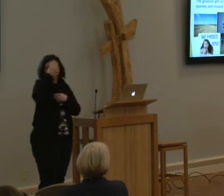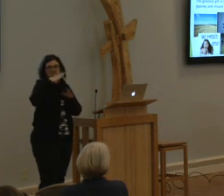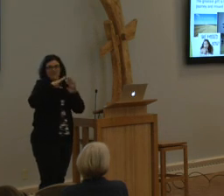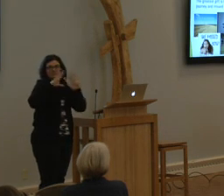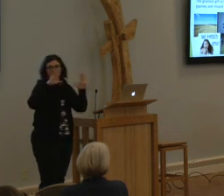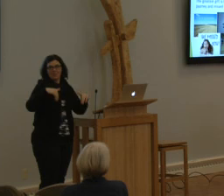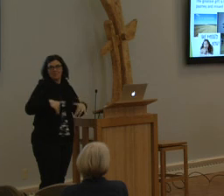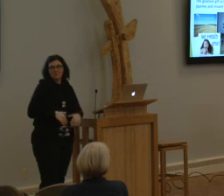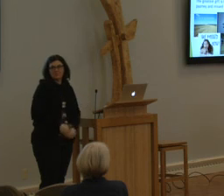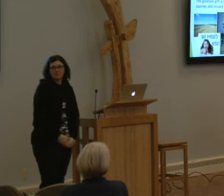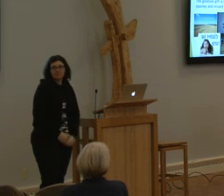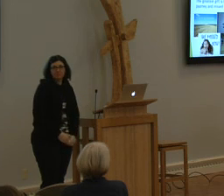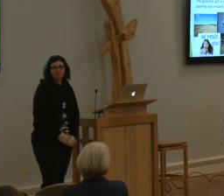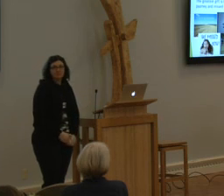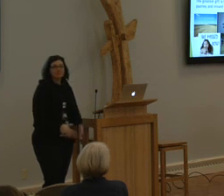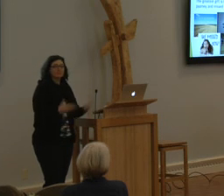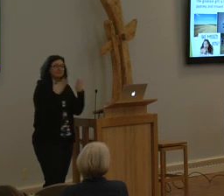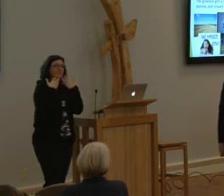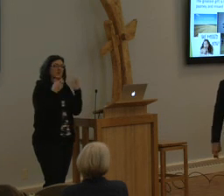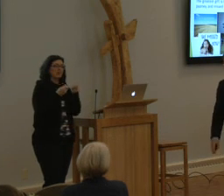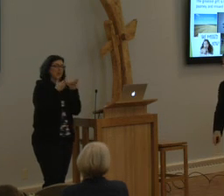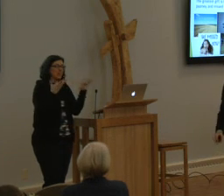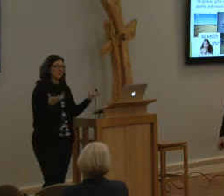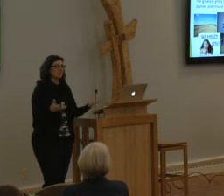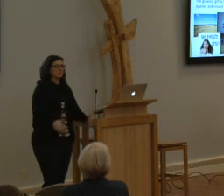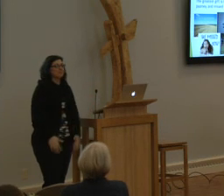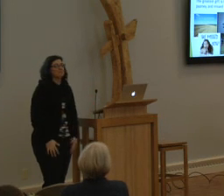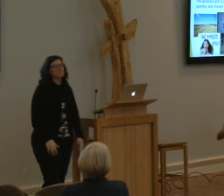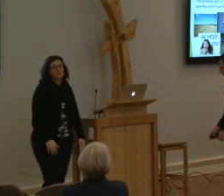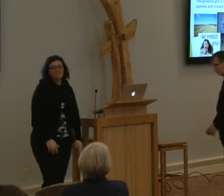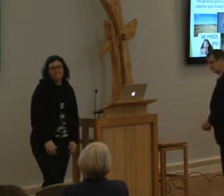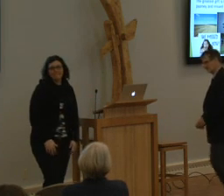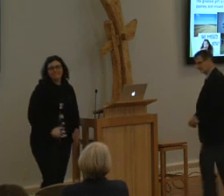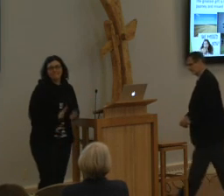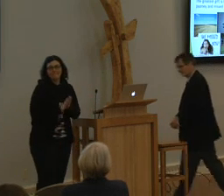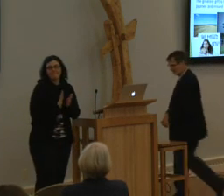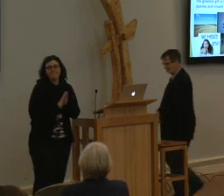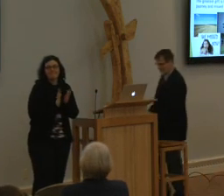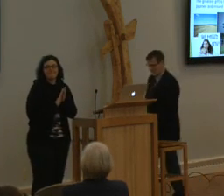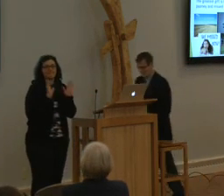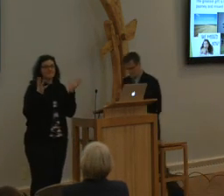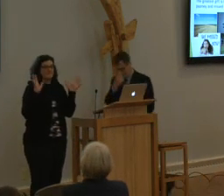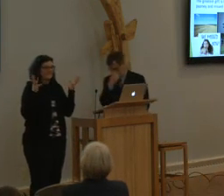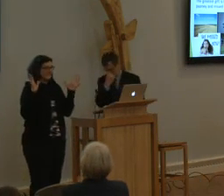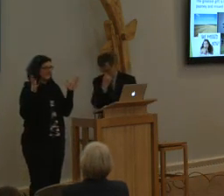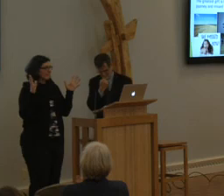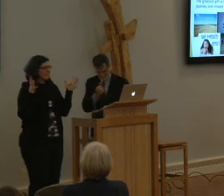feel that? Thank you guys very much.